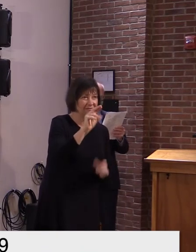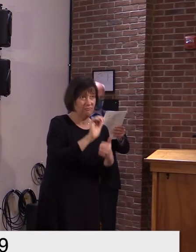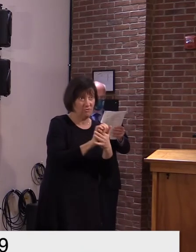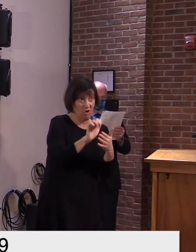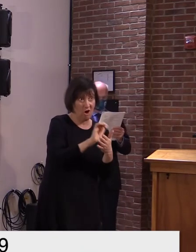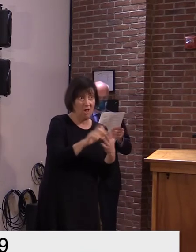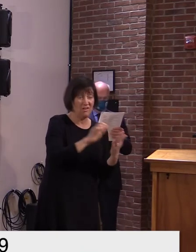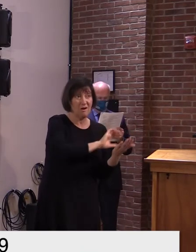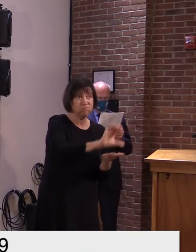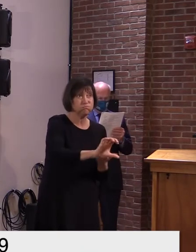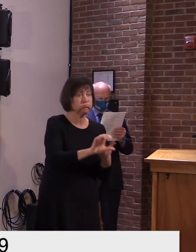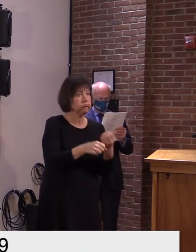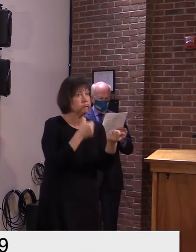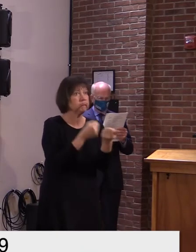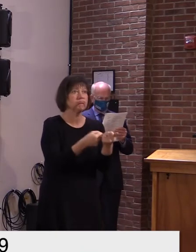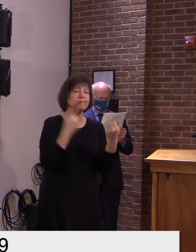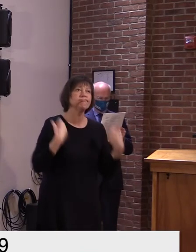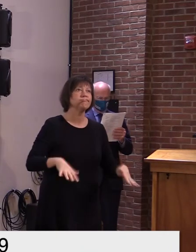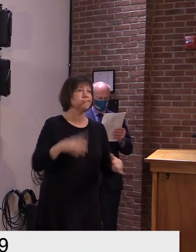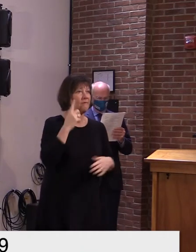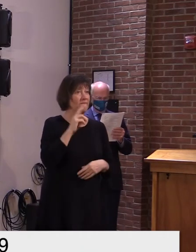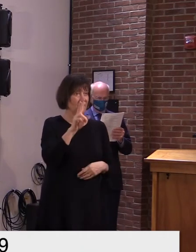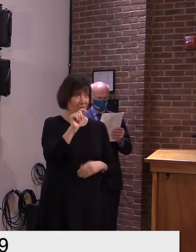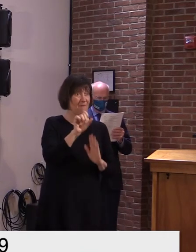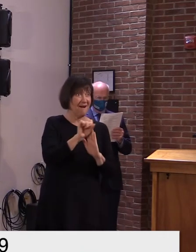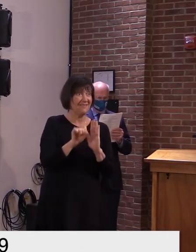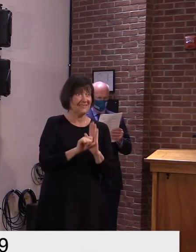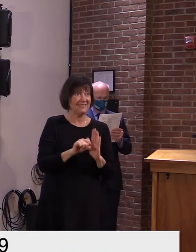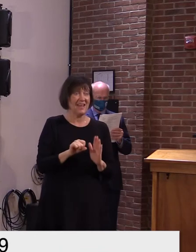in that. But